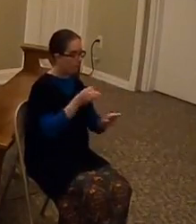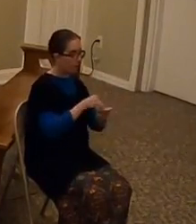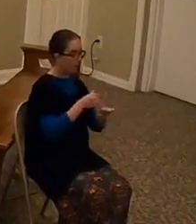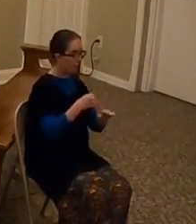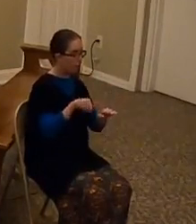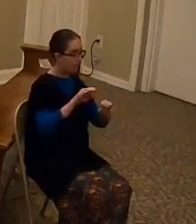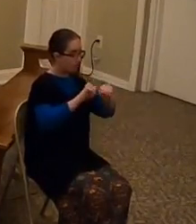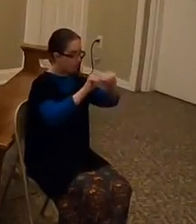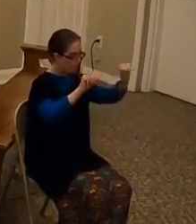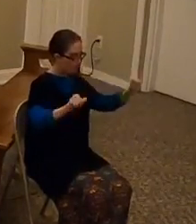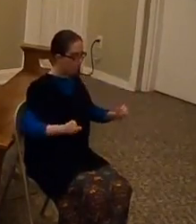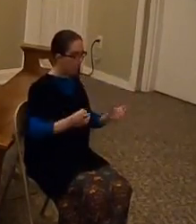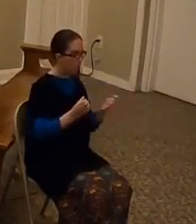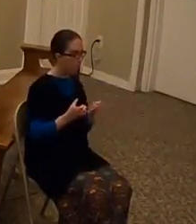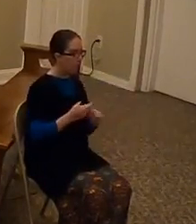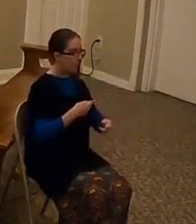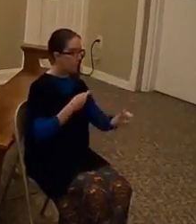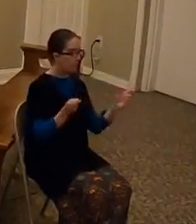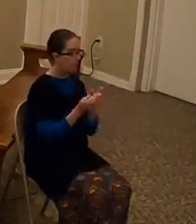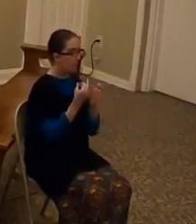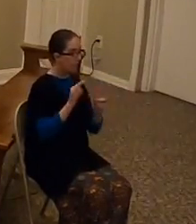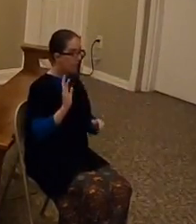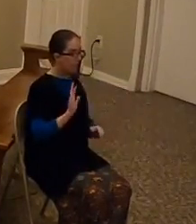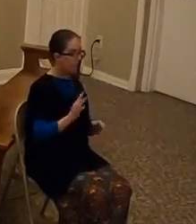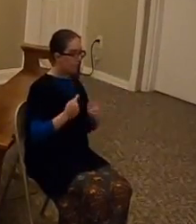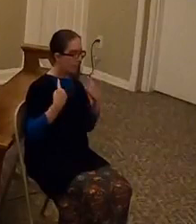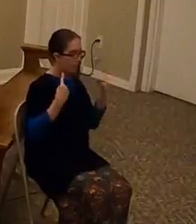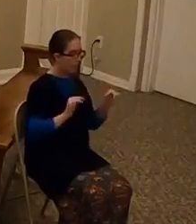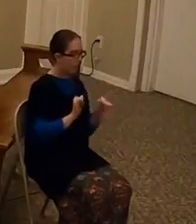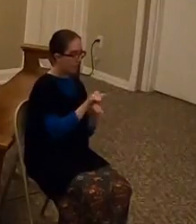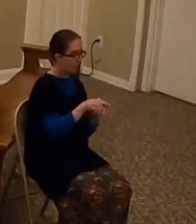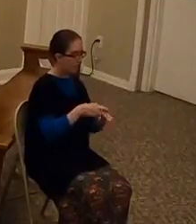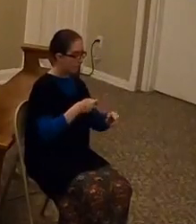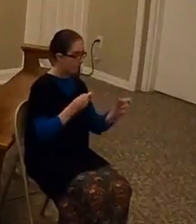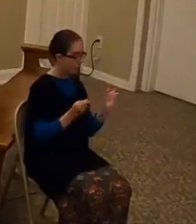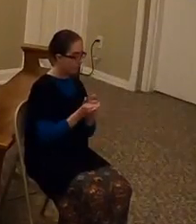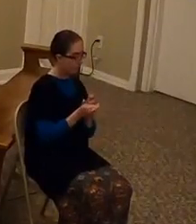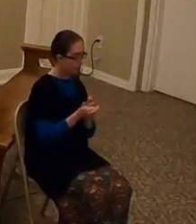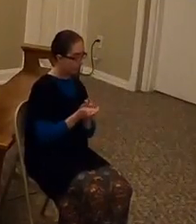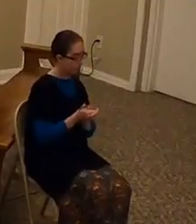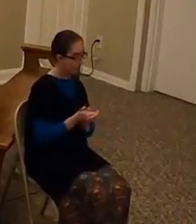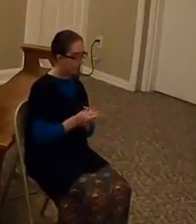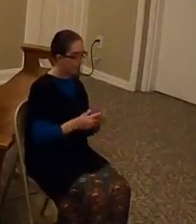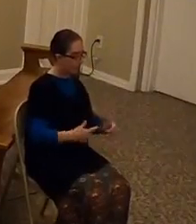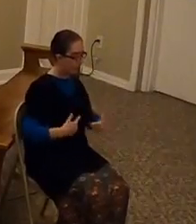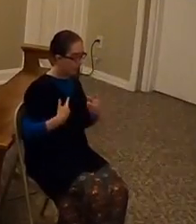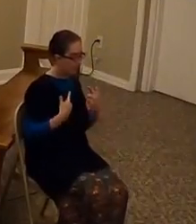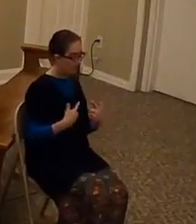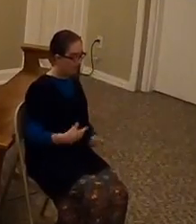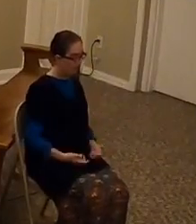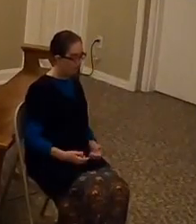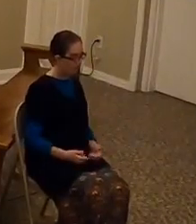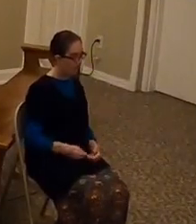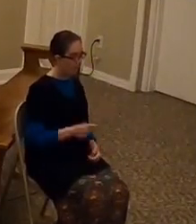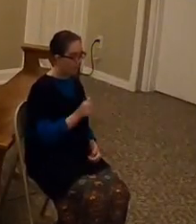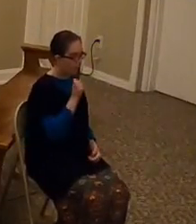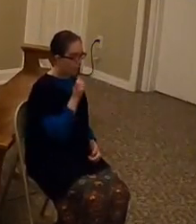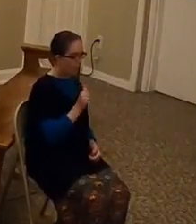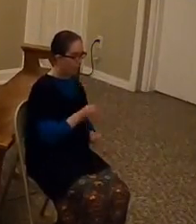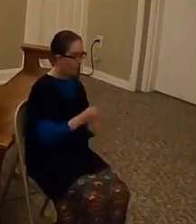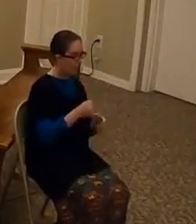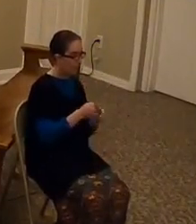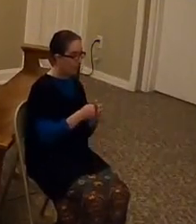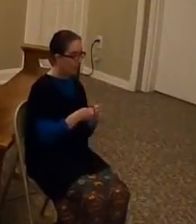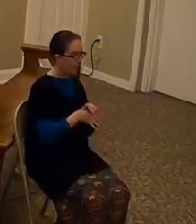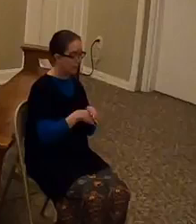altar, and we have to be willing to repent of our sins and stay repentant. It's a repentant life. Amen. You're not going to make it out